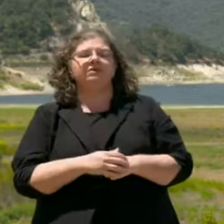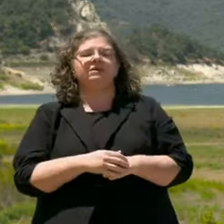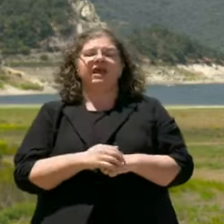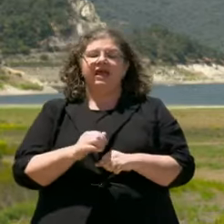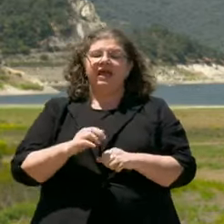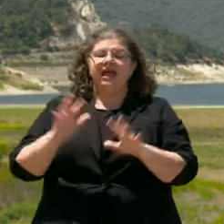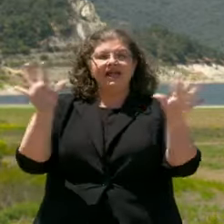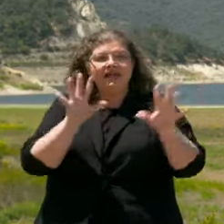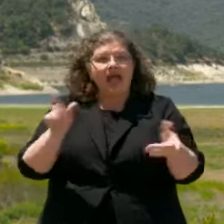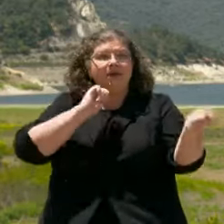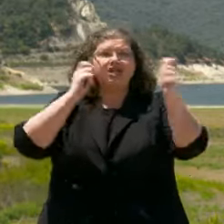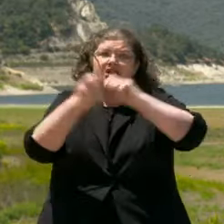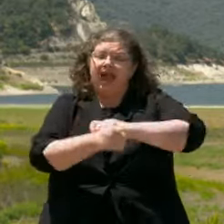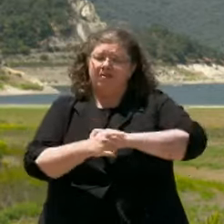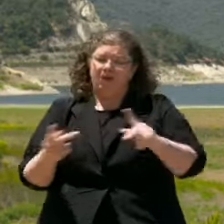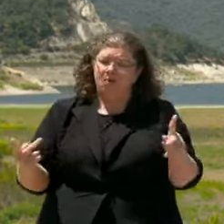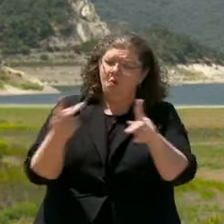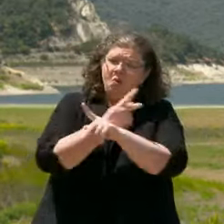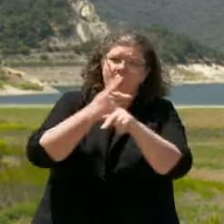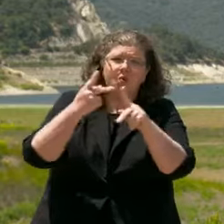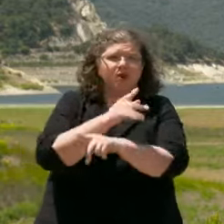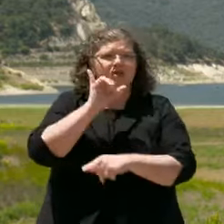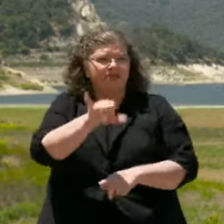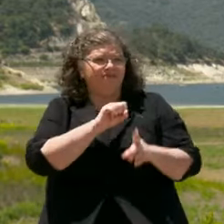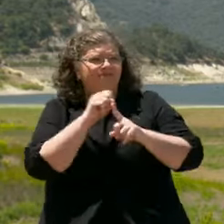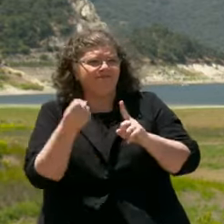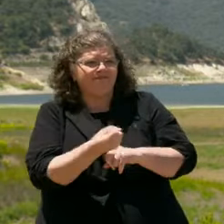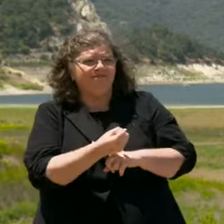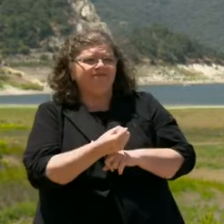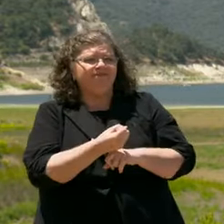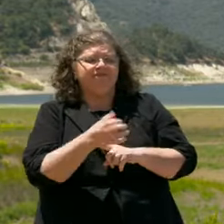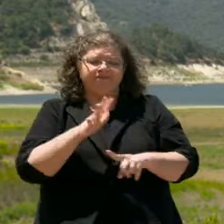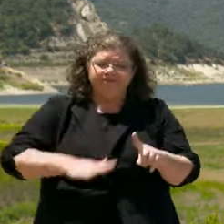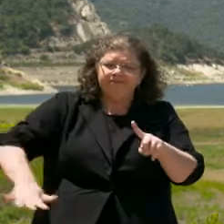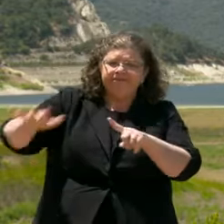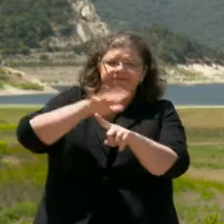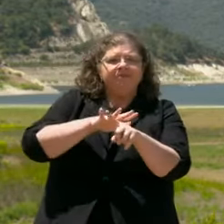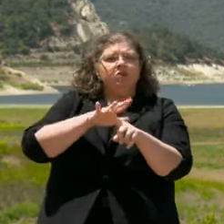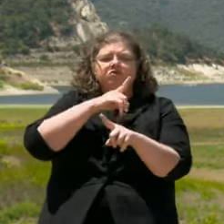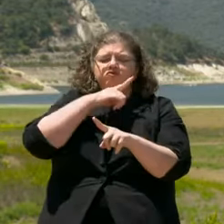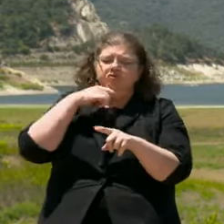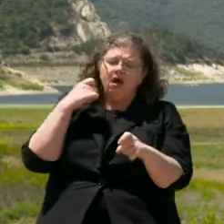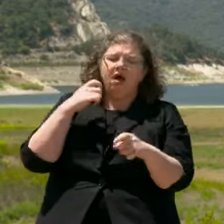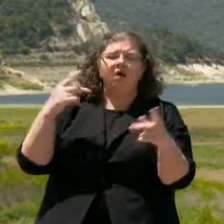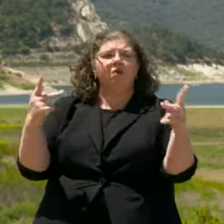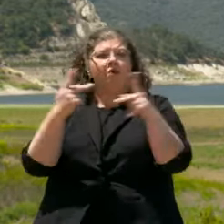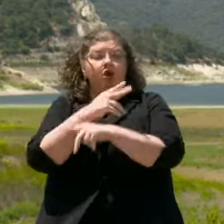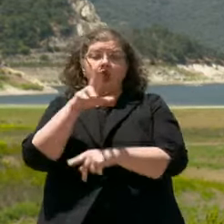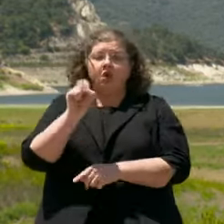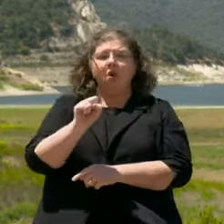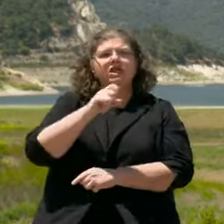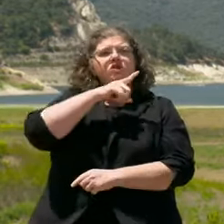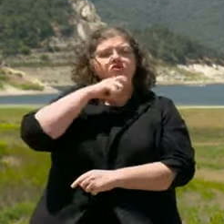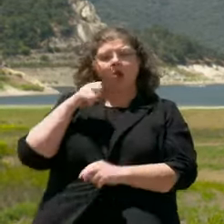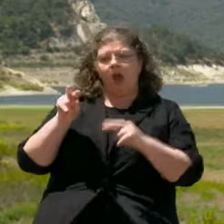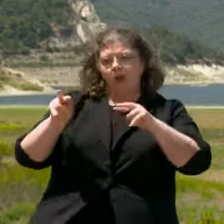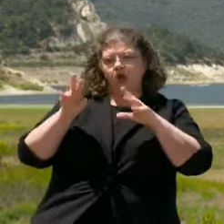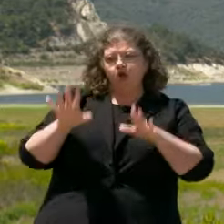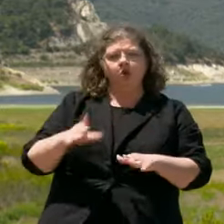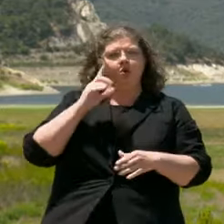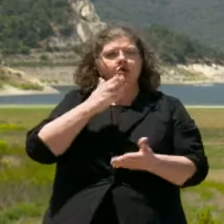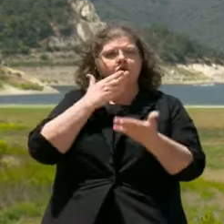change is exacerbating conditions that we're facing. The U.S. Drought Monitor, which is a very helpful real-time